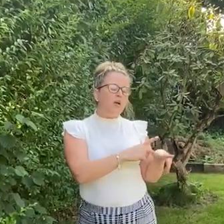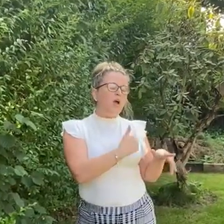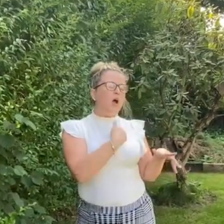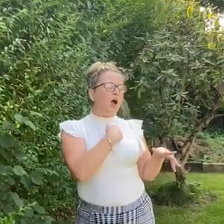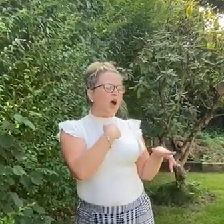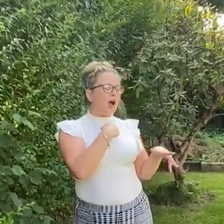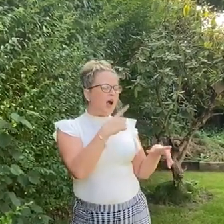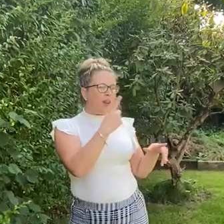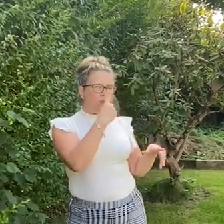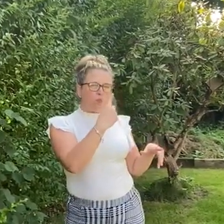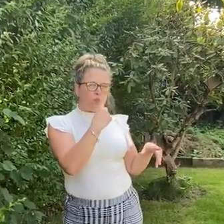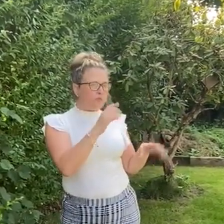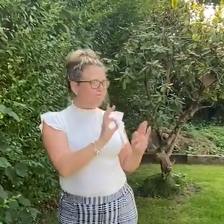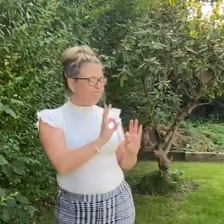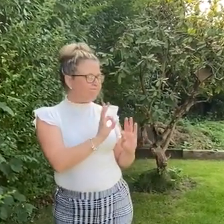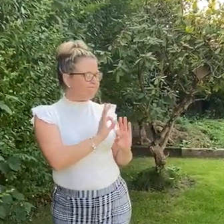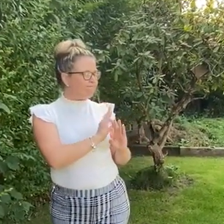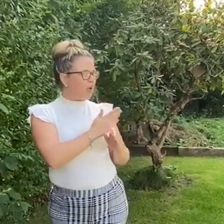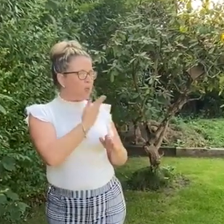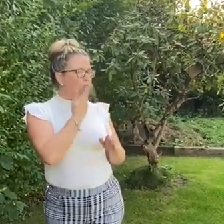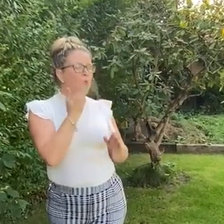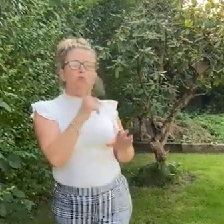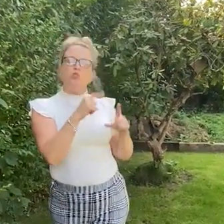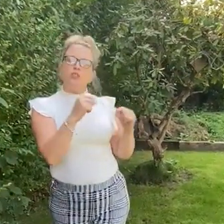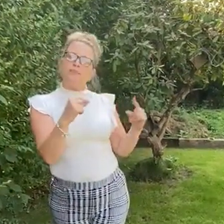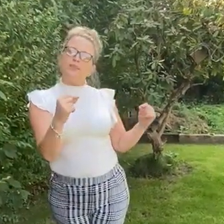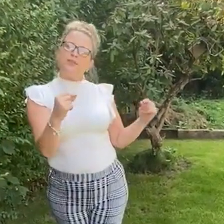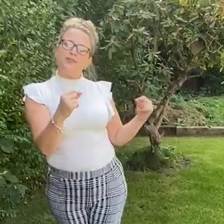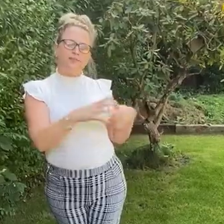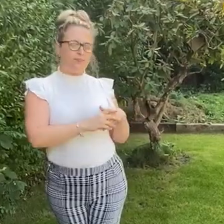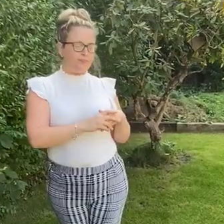But just as he planned to begin on his feast,